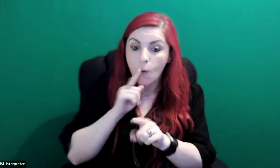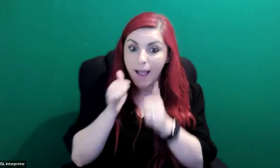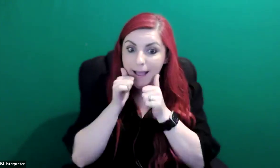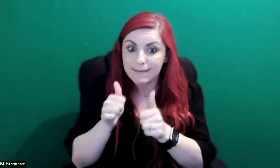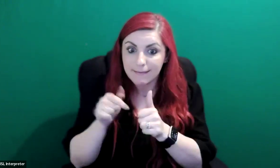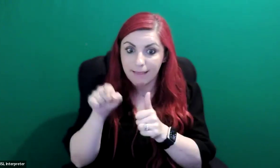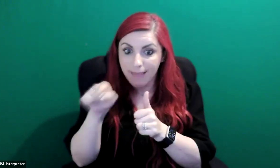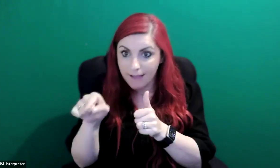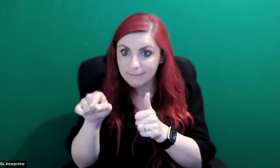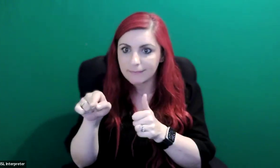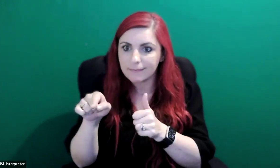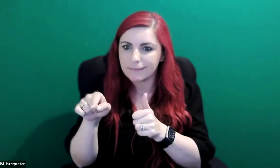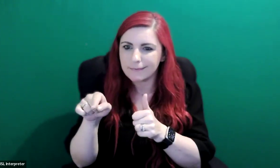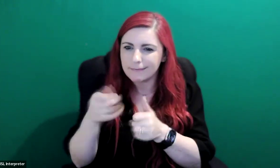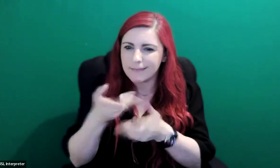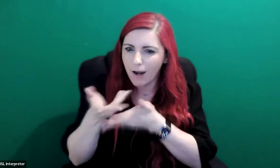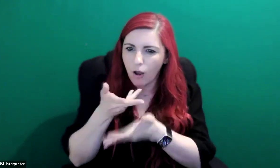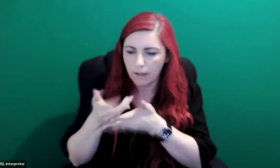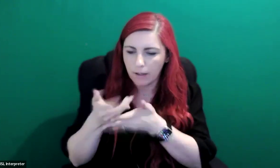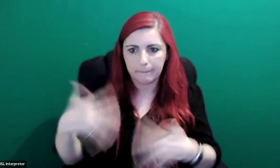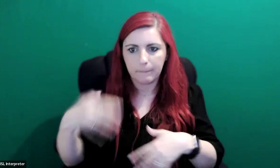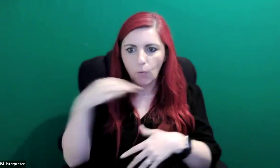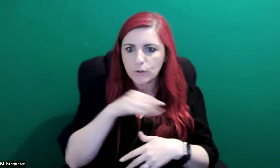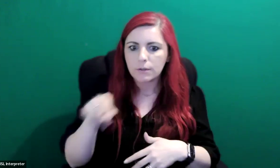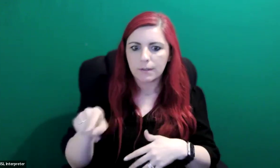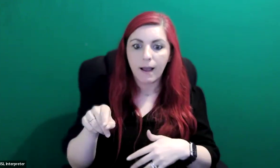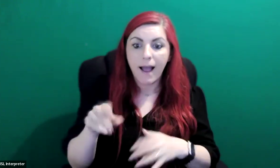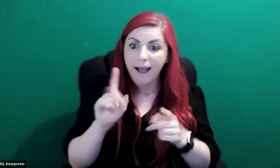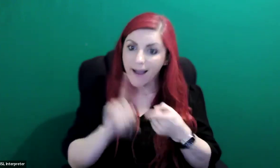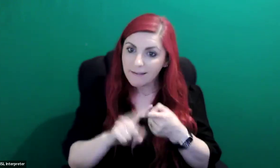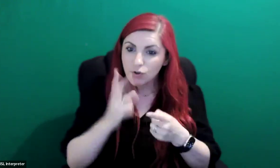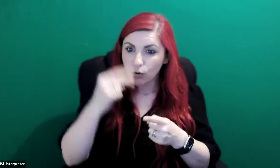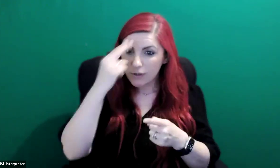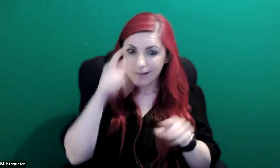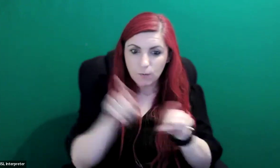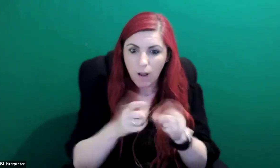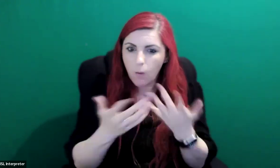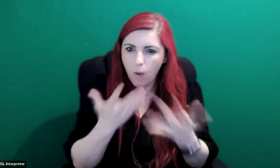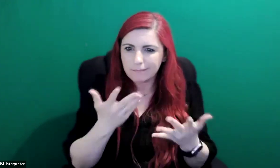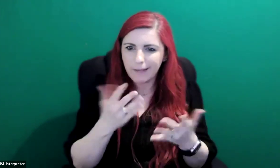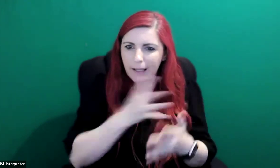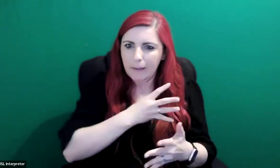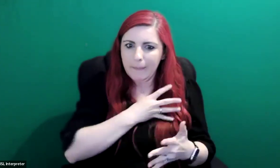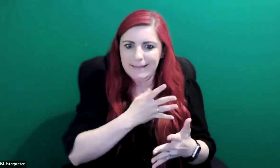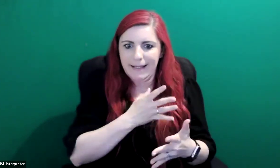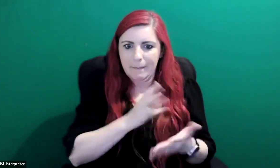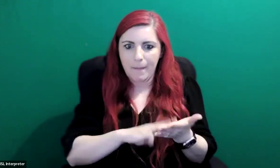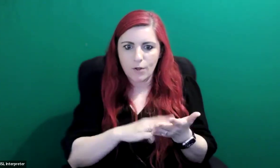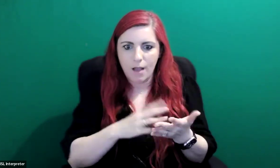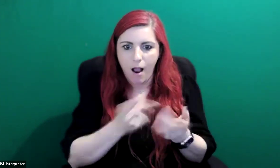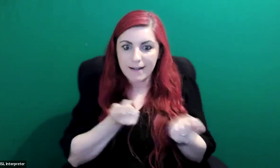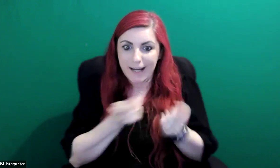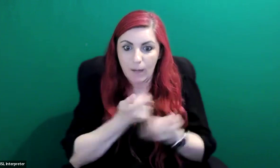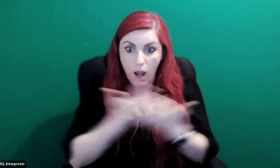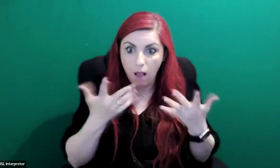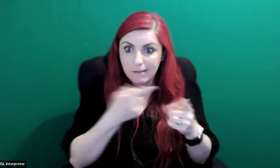And also you have to understand that the committee members have to deal with a lot of country reports. In